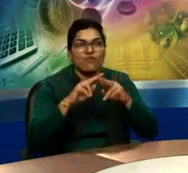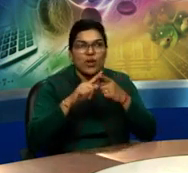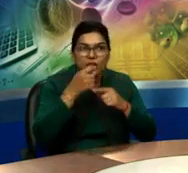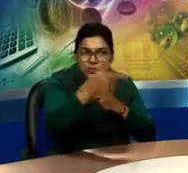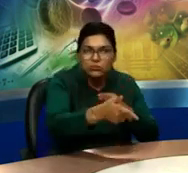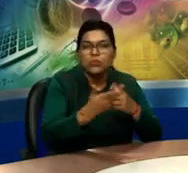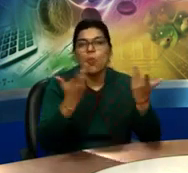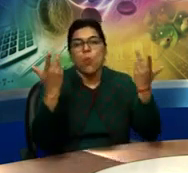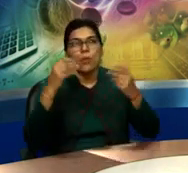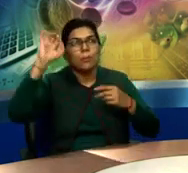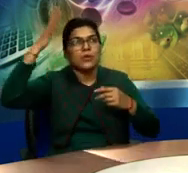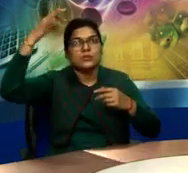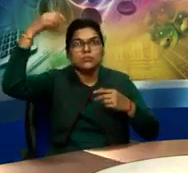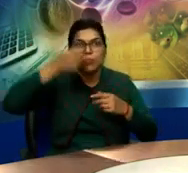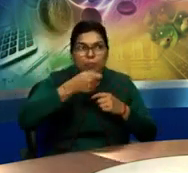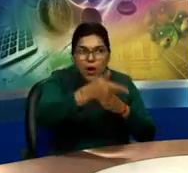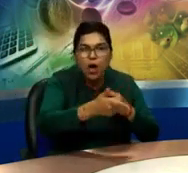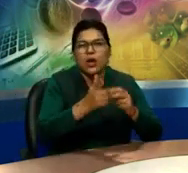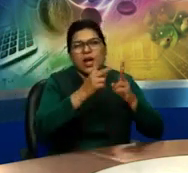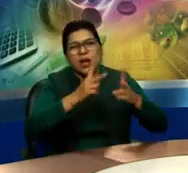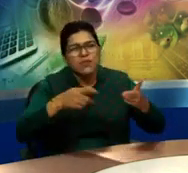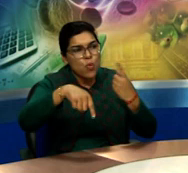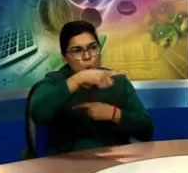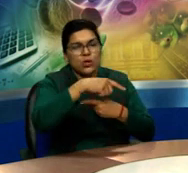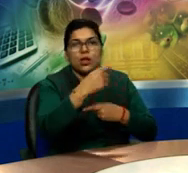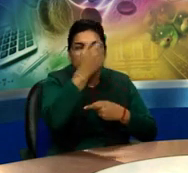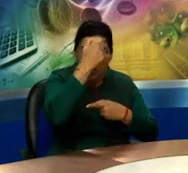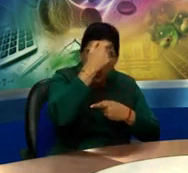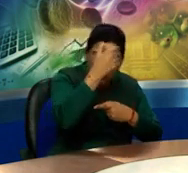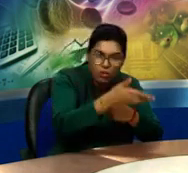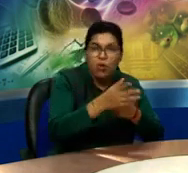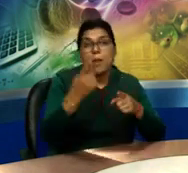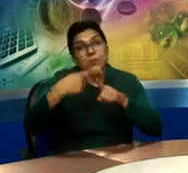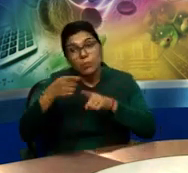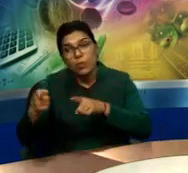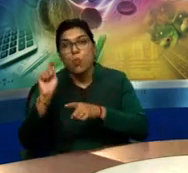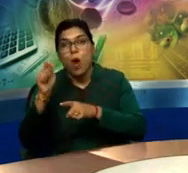The second point explains that it disturbs the harmony at home and at workplace.